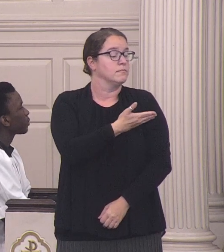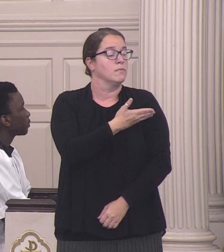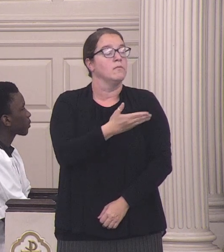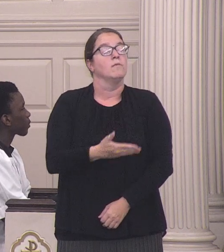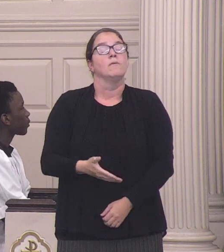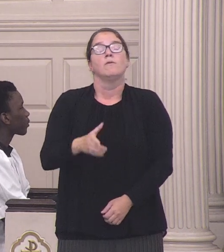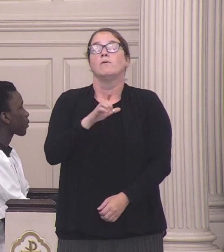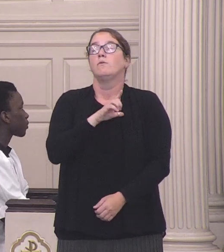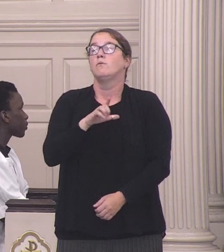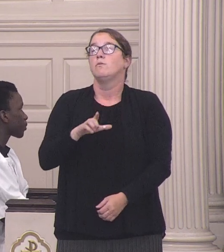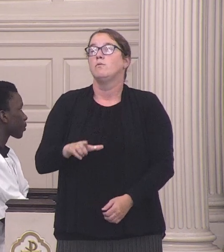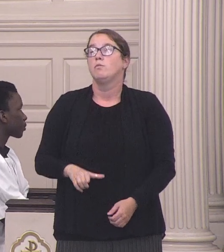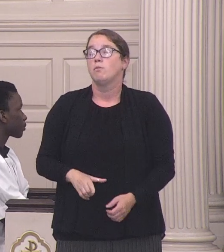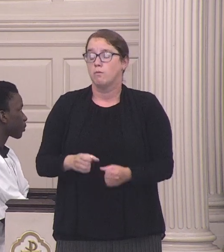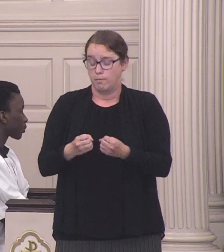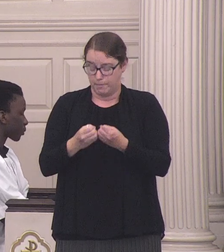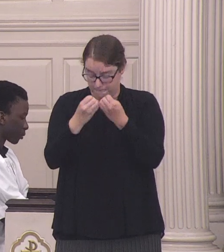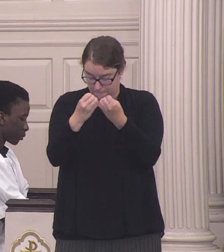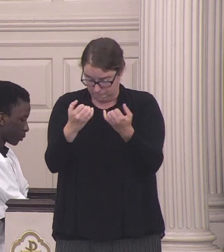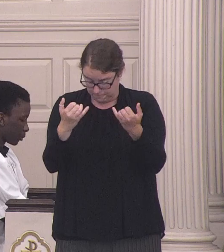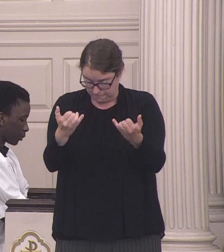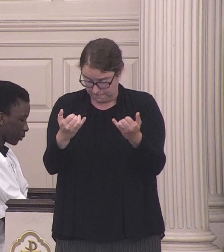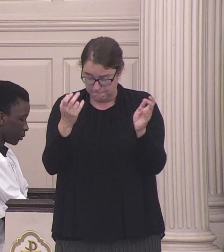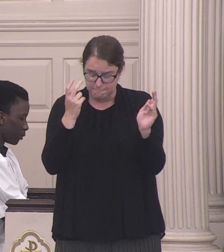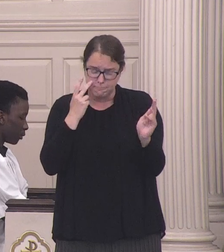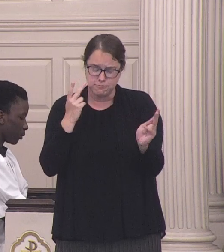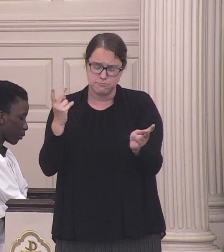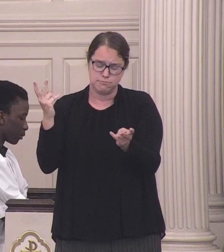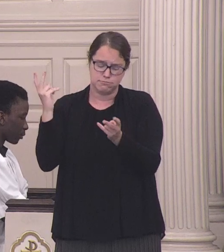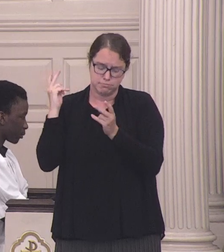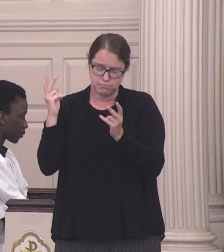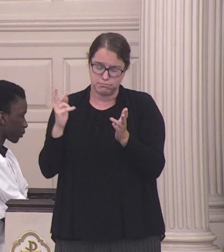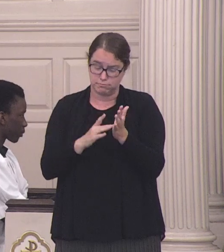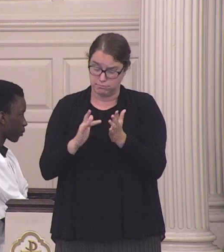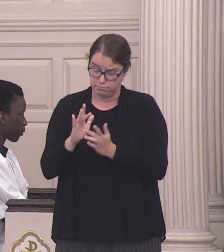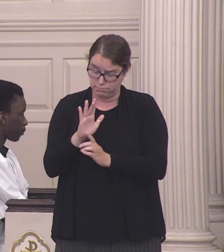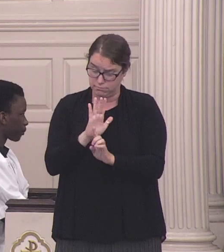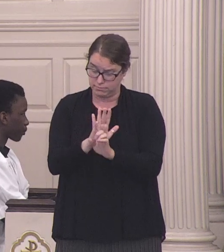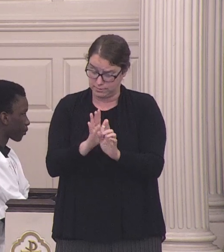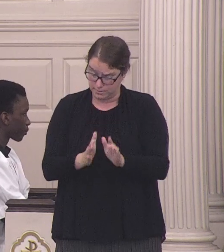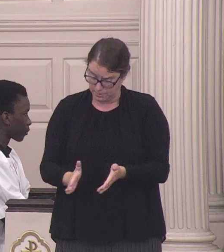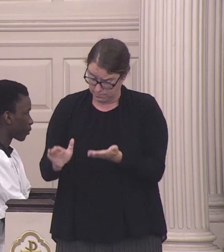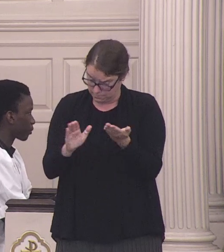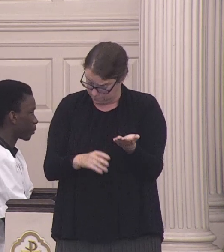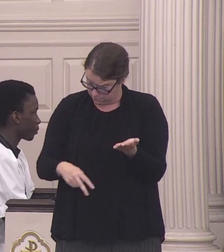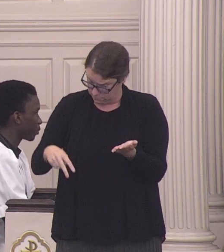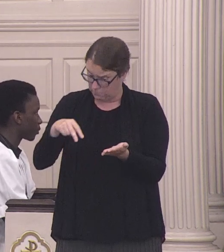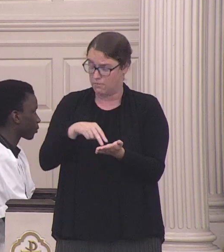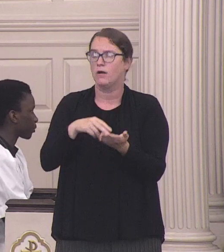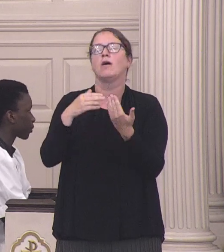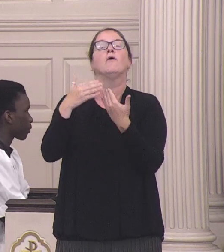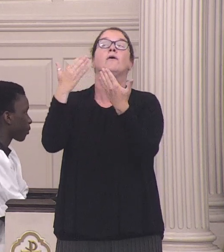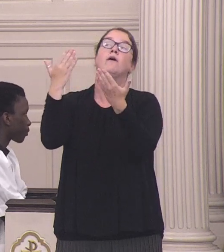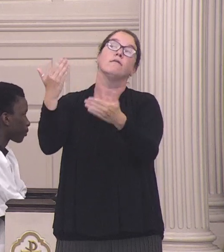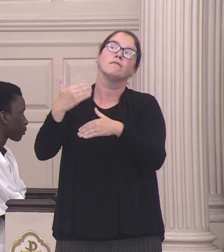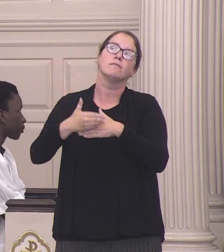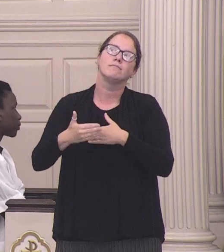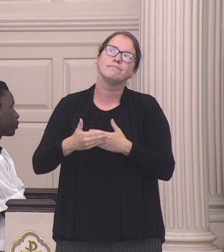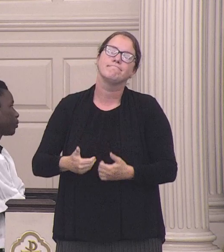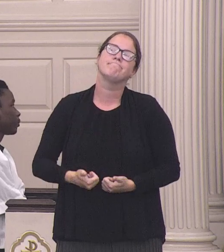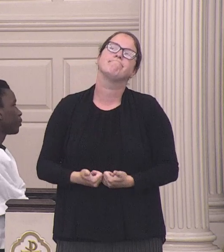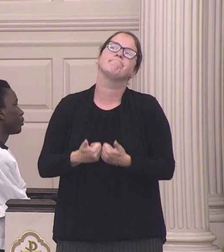Therefore, as we celebrate the memory of his death and resurrection, we offer you, Lord, the bread of life and the chalice of